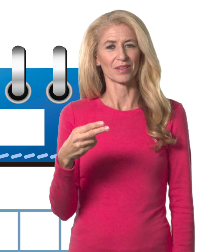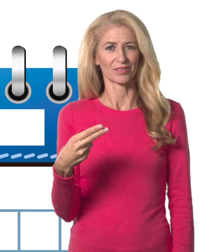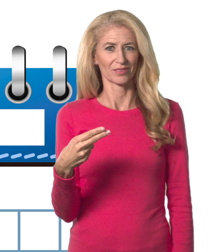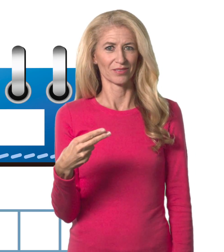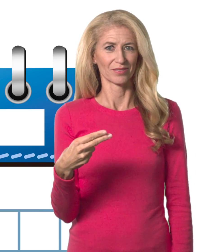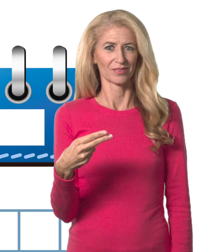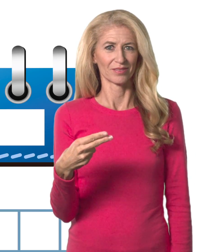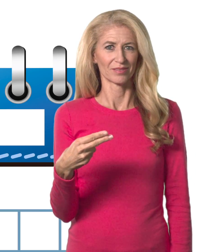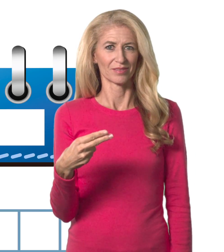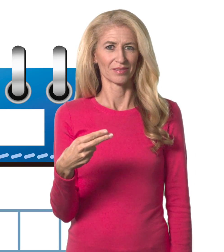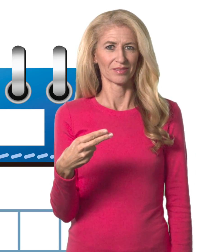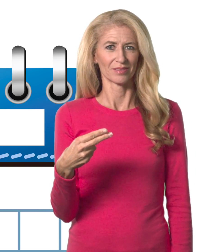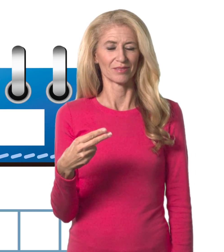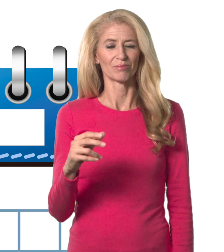March,